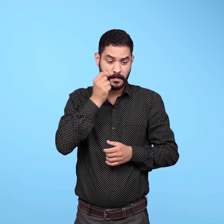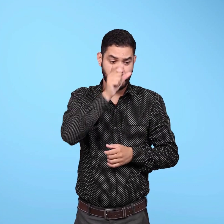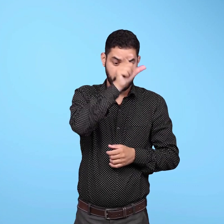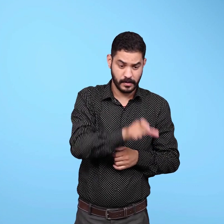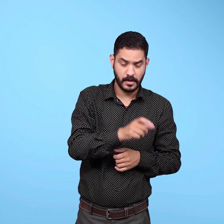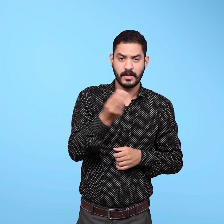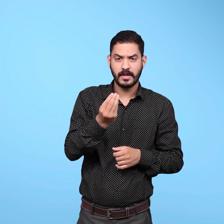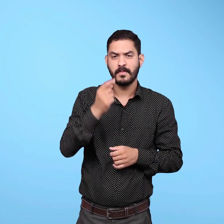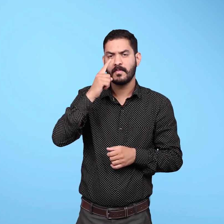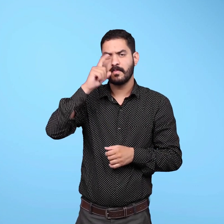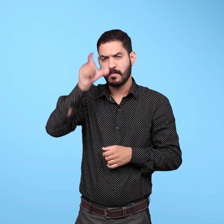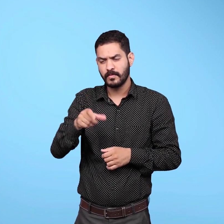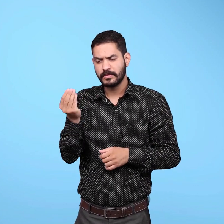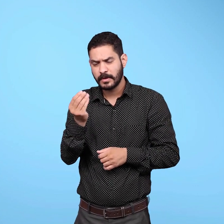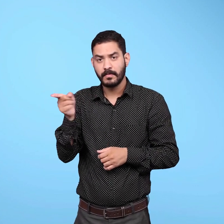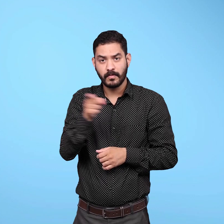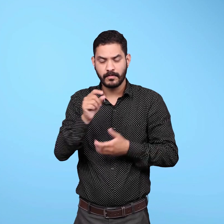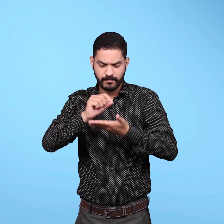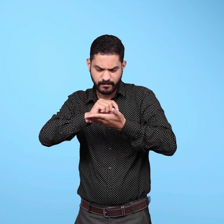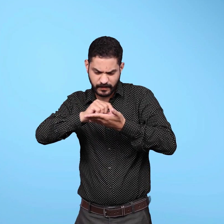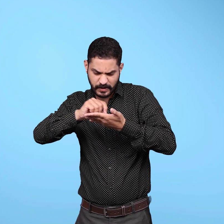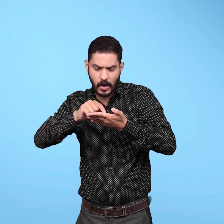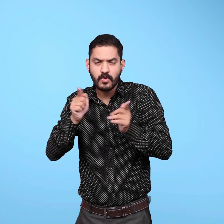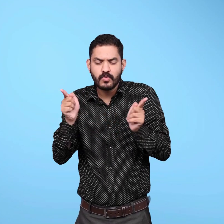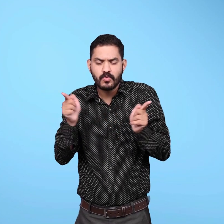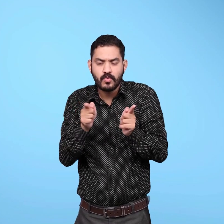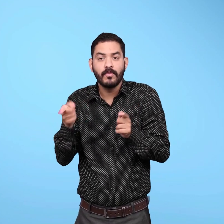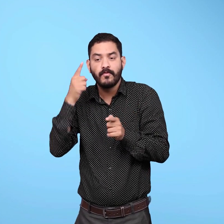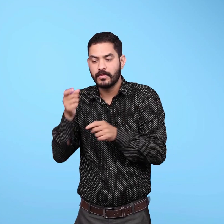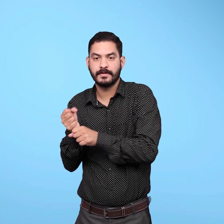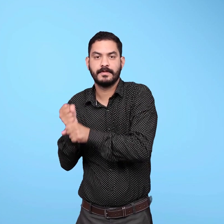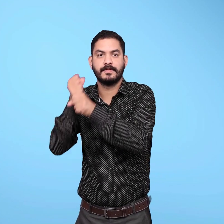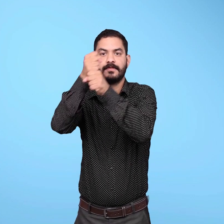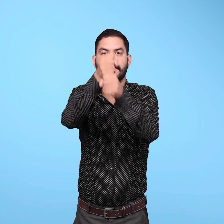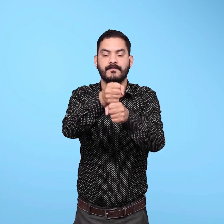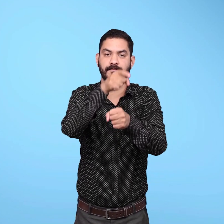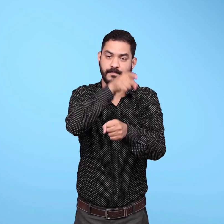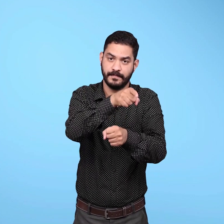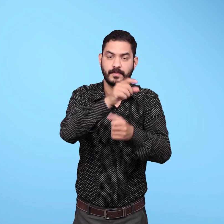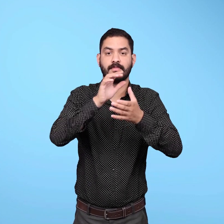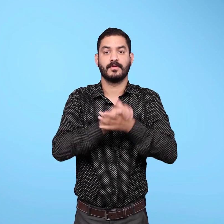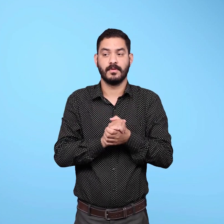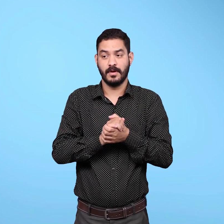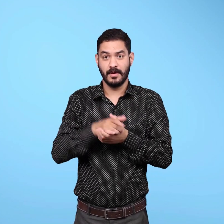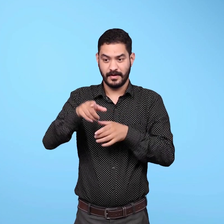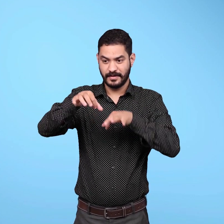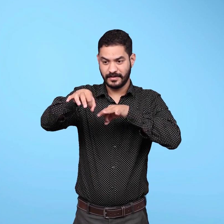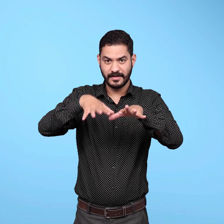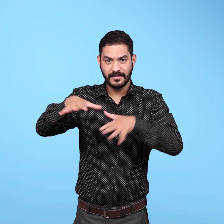recording gifts made by men and sometimes women to monasteries and shrines. These were made